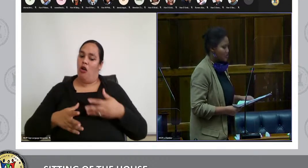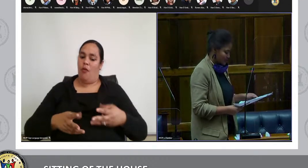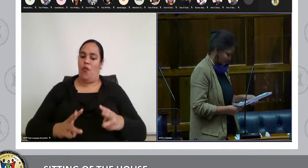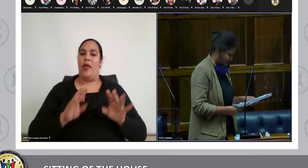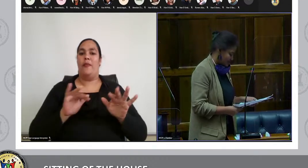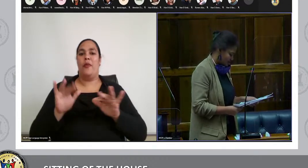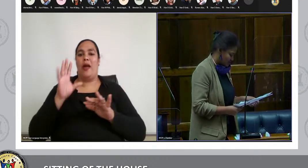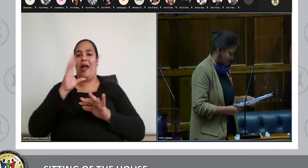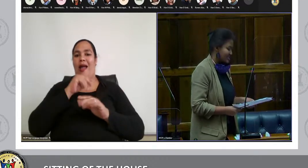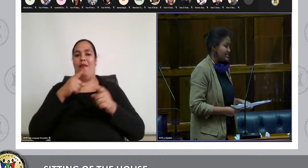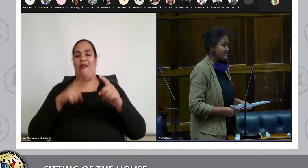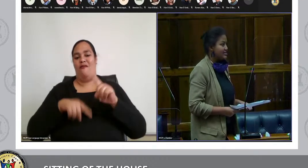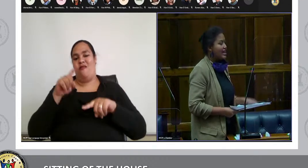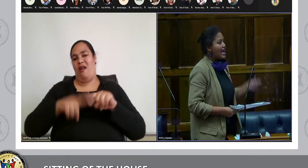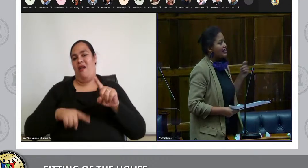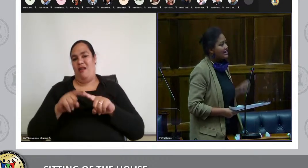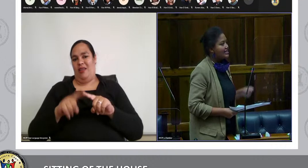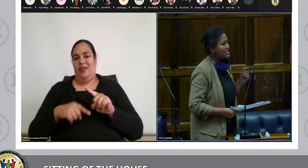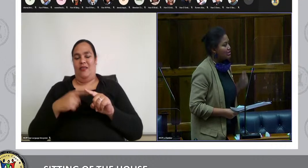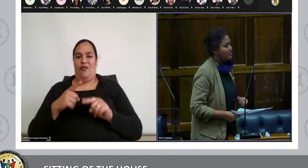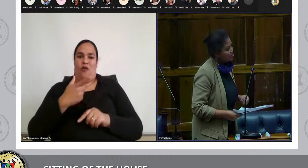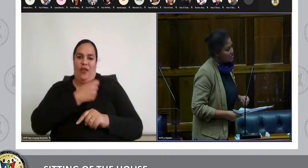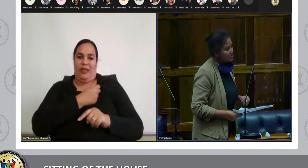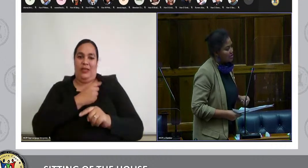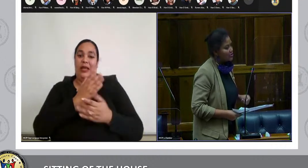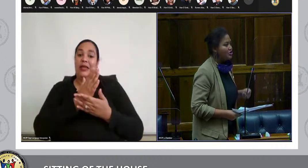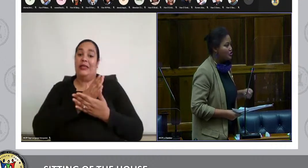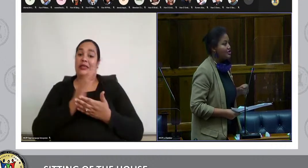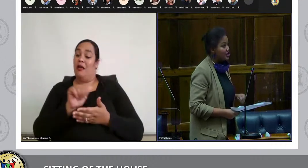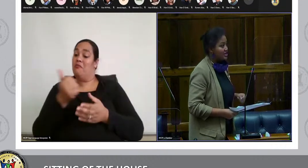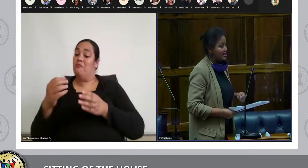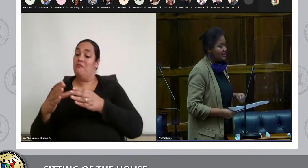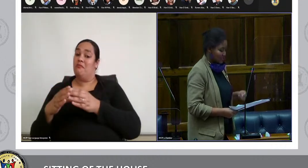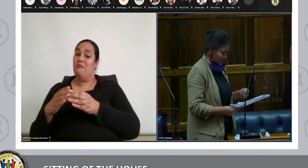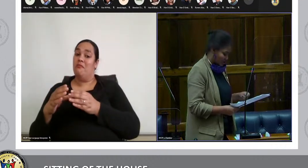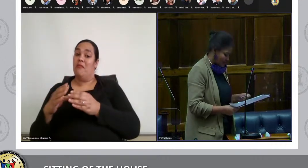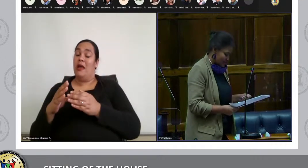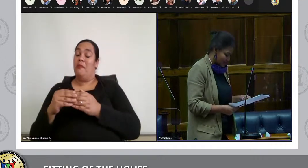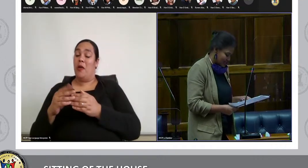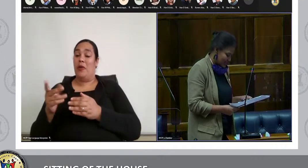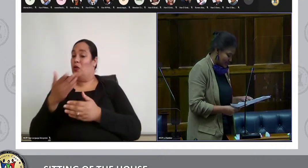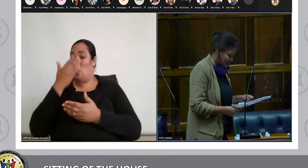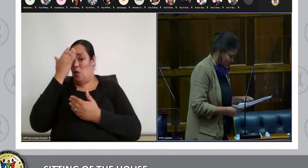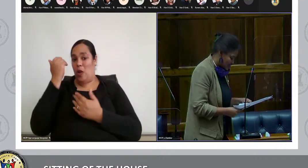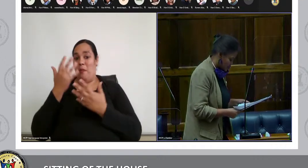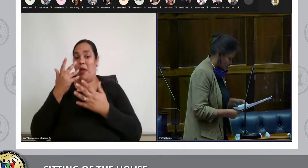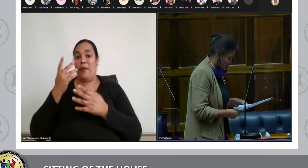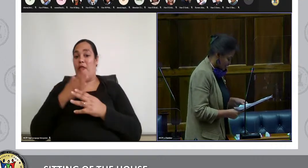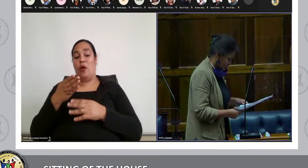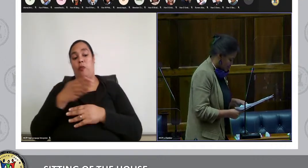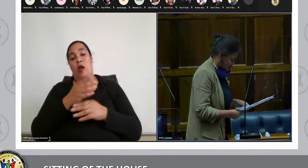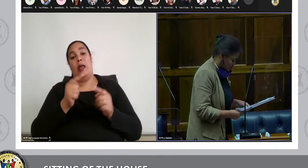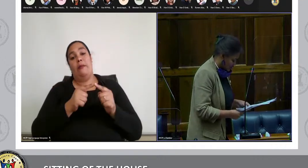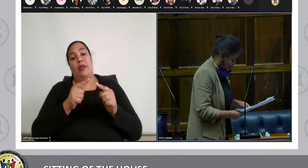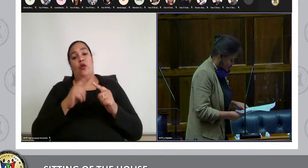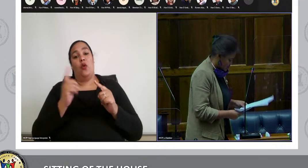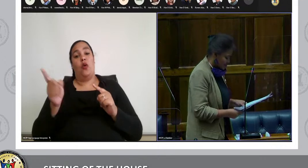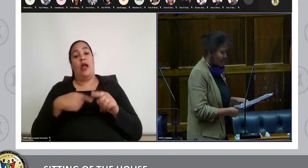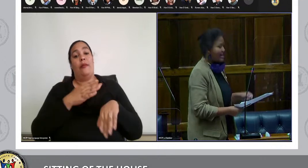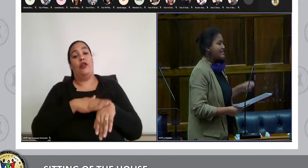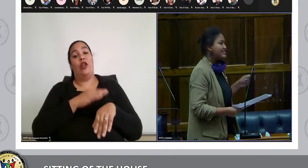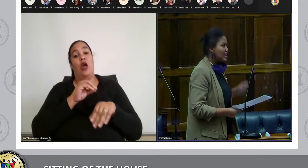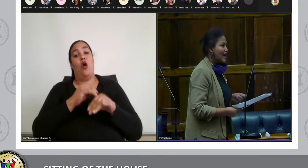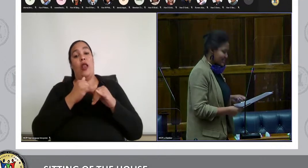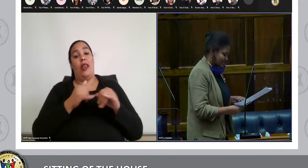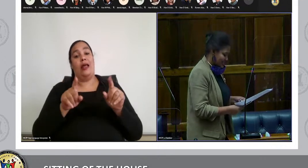do not also fight over vaccines. And in case some of the opposition members do not know yet, because perhaps they're not attending the meetings or coming late to them online as